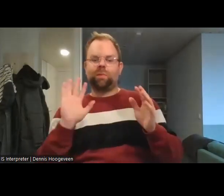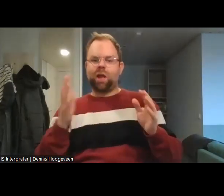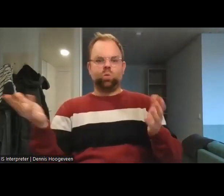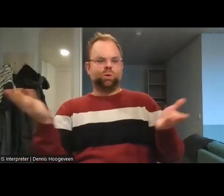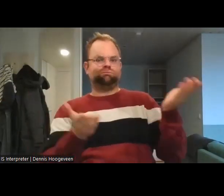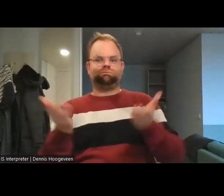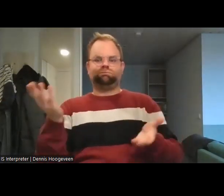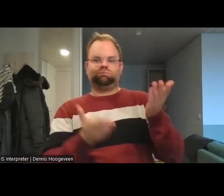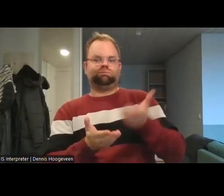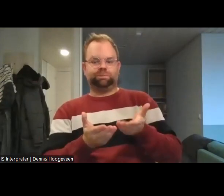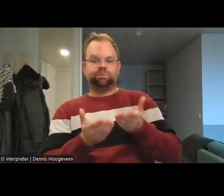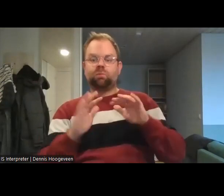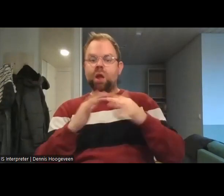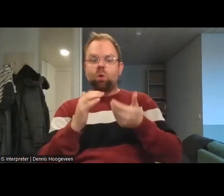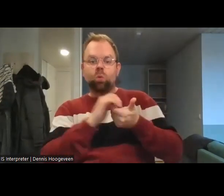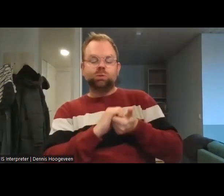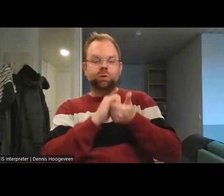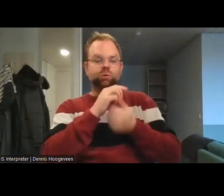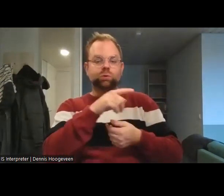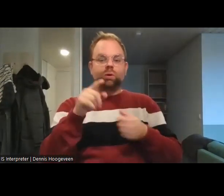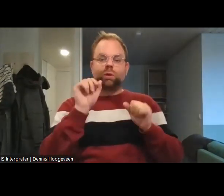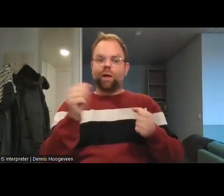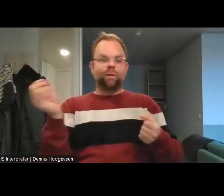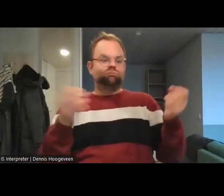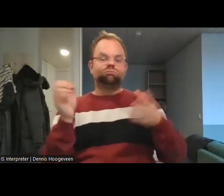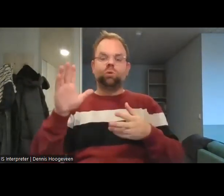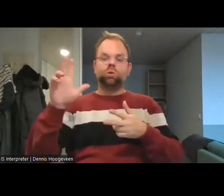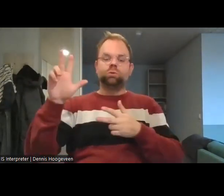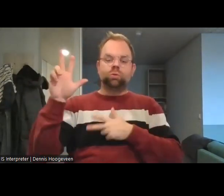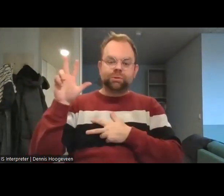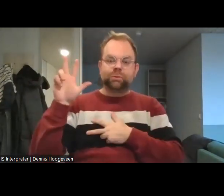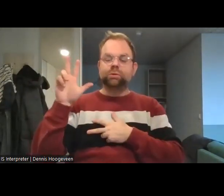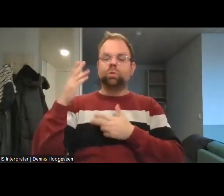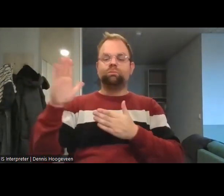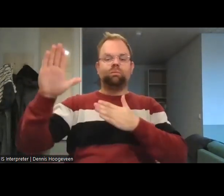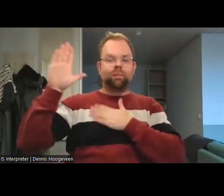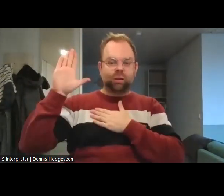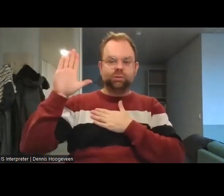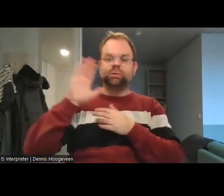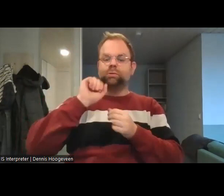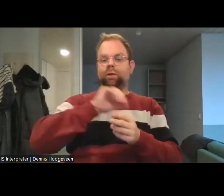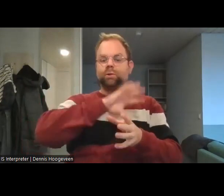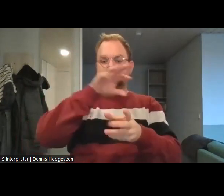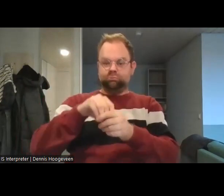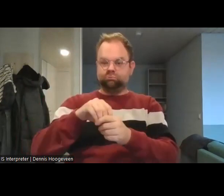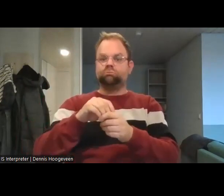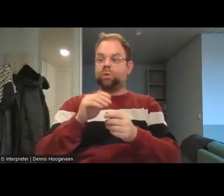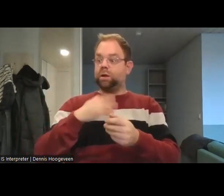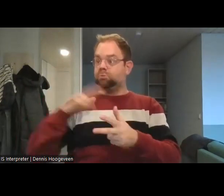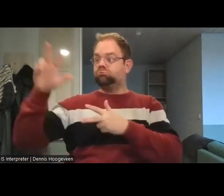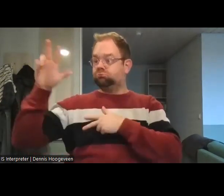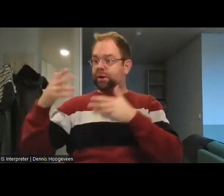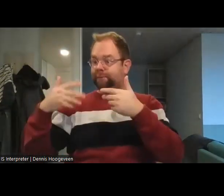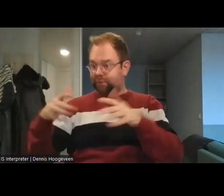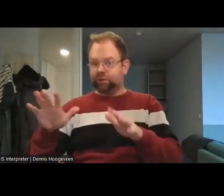engagement into refugee response, including as well taking the opportunity to leverage